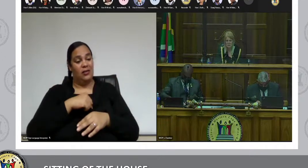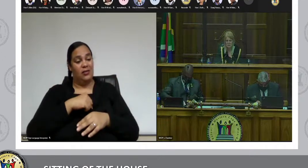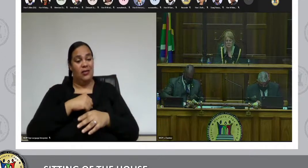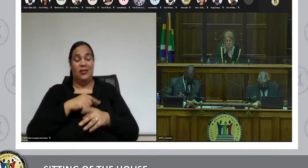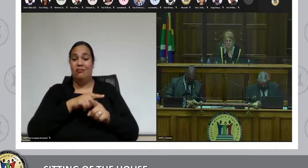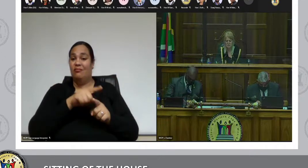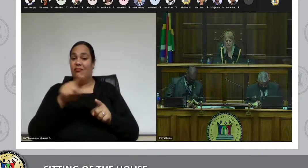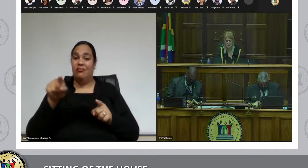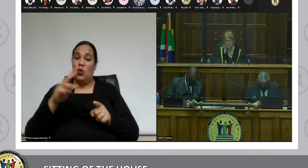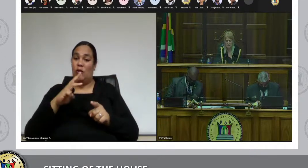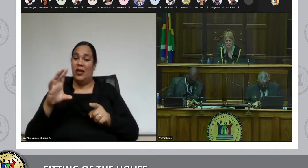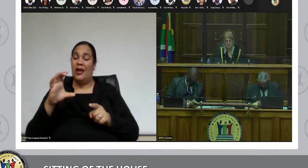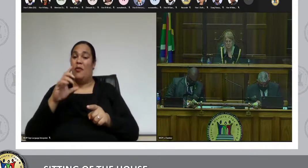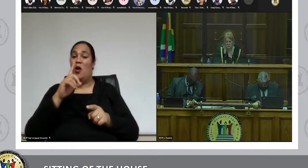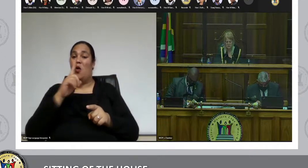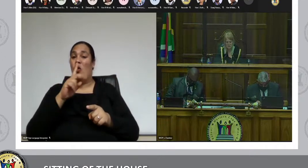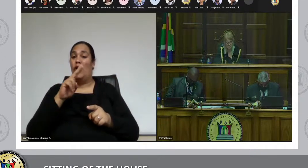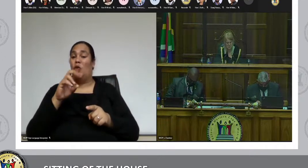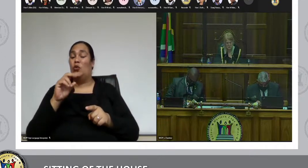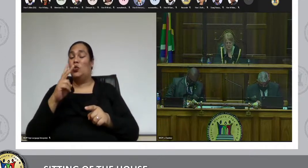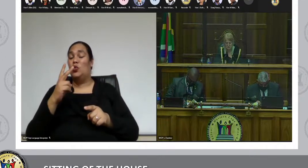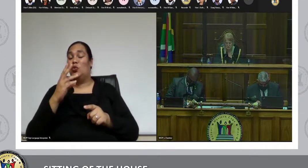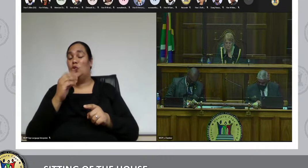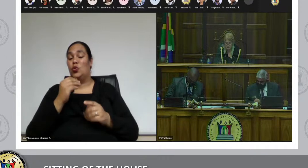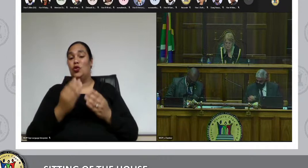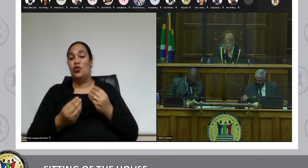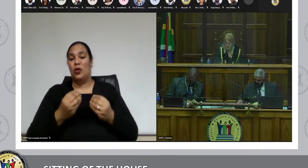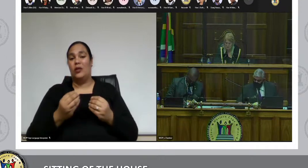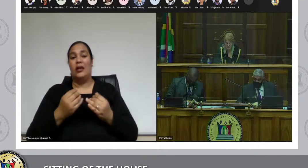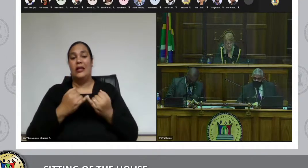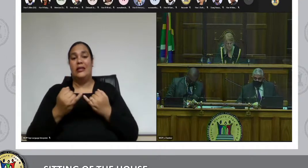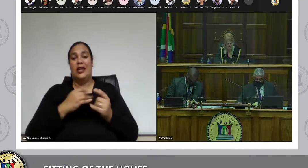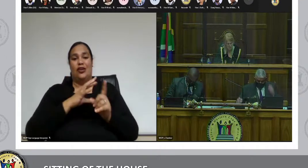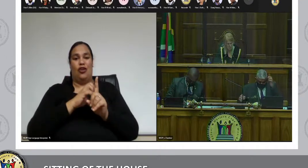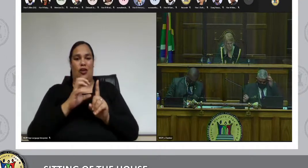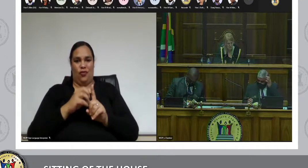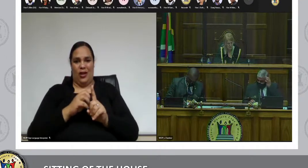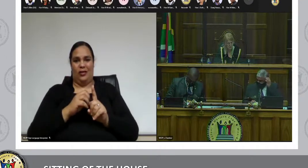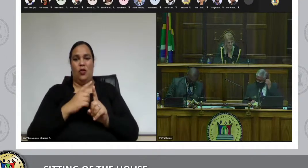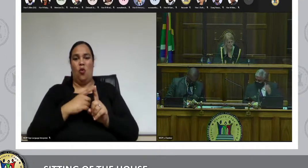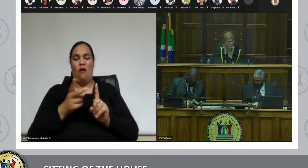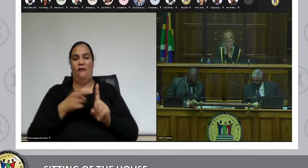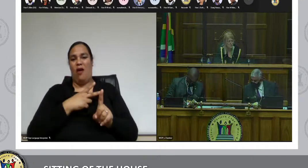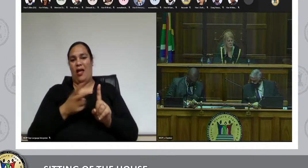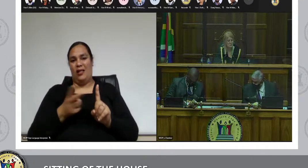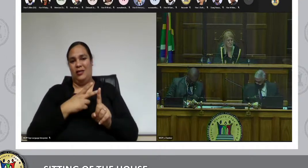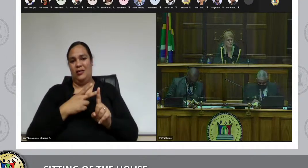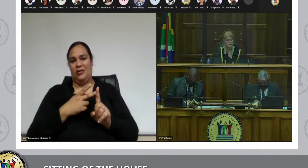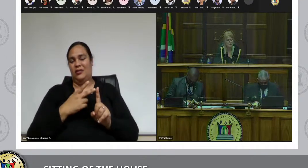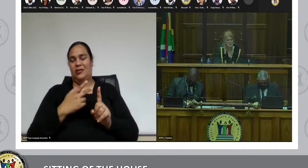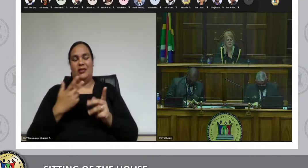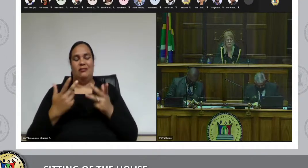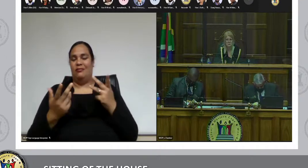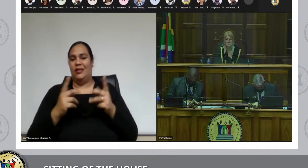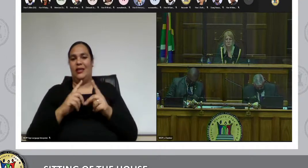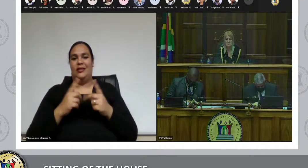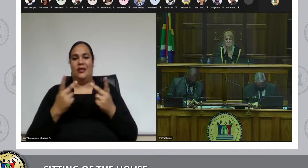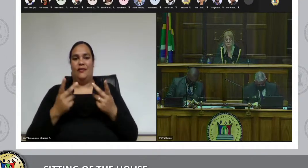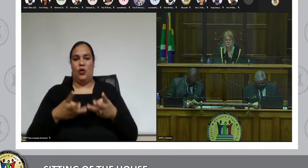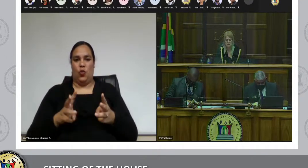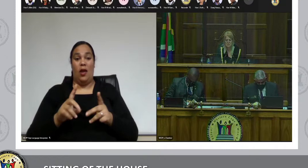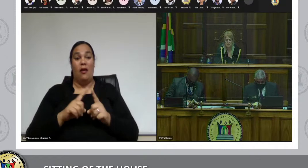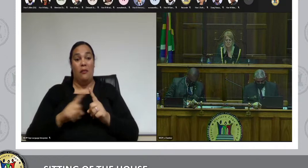the Western Cape, 102 school-going children have been sexually harassed or been violated in one way or another at school.